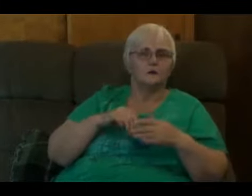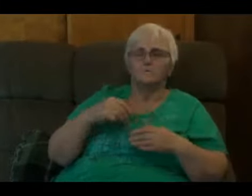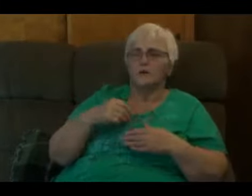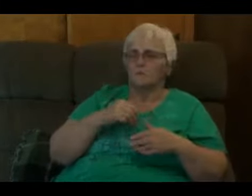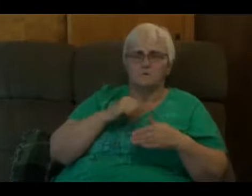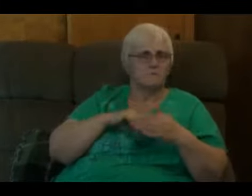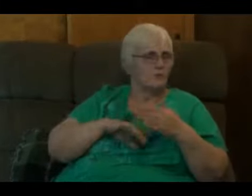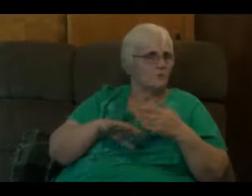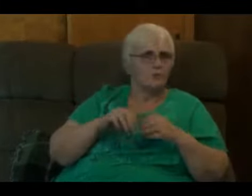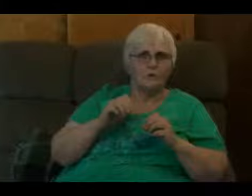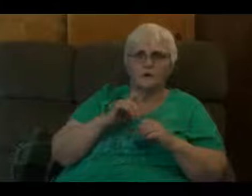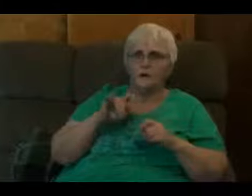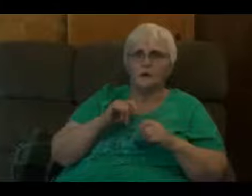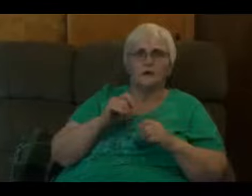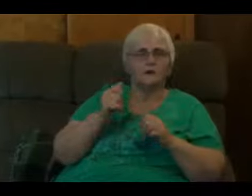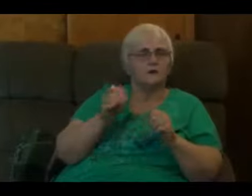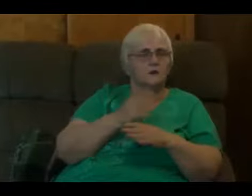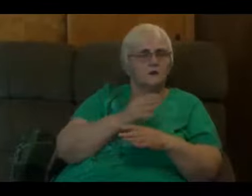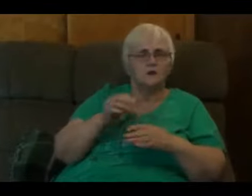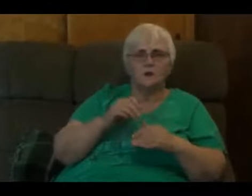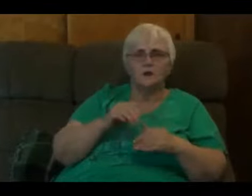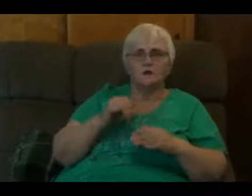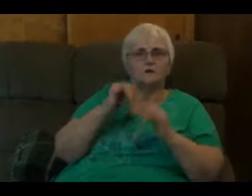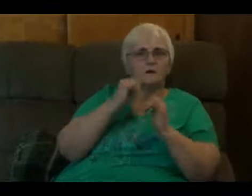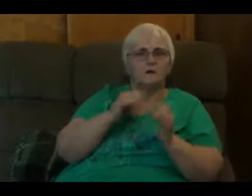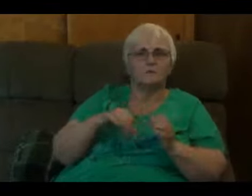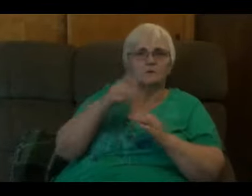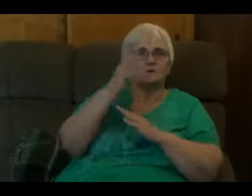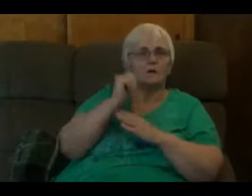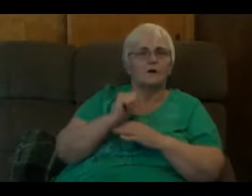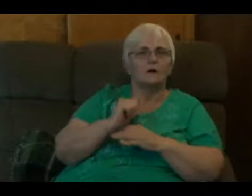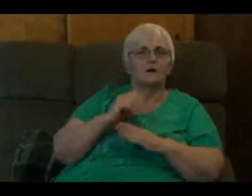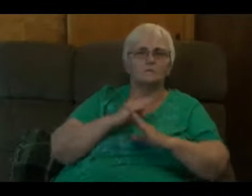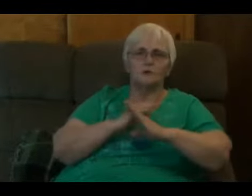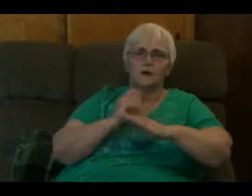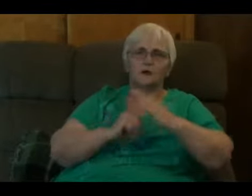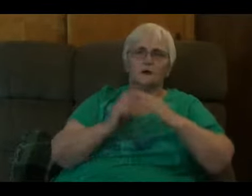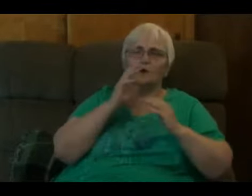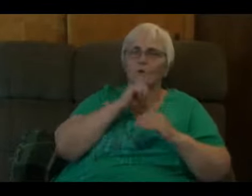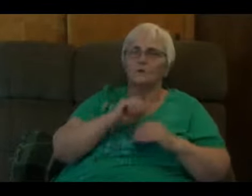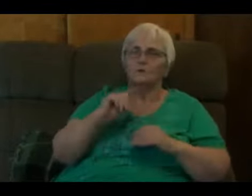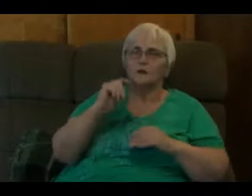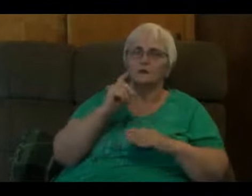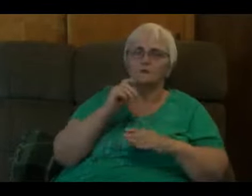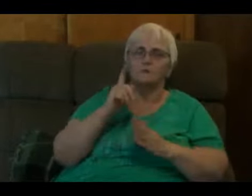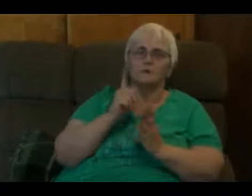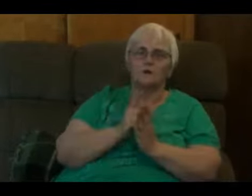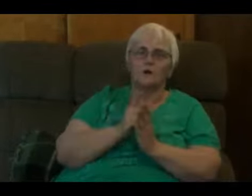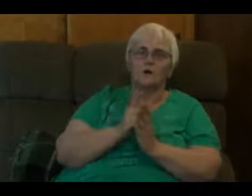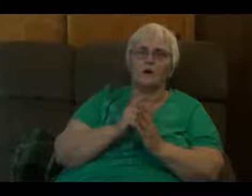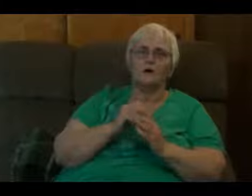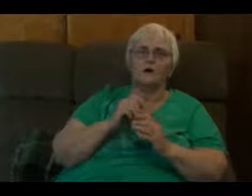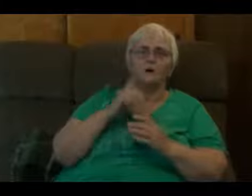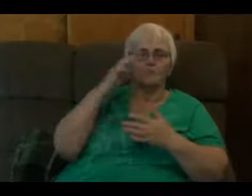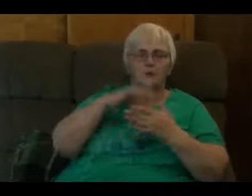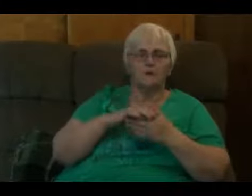in God's image and is protected under Old Testament law. Believers are exhorted to defend and care for the sick, the elderly, and the